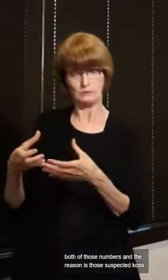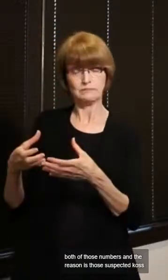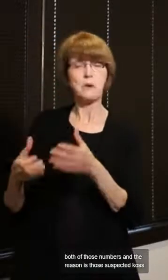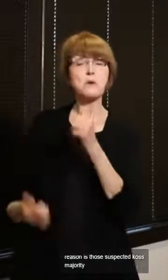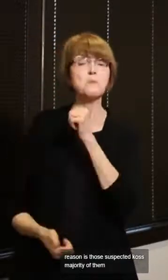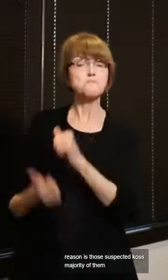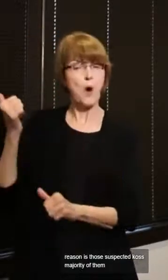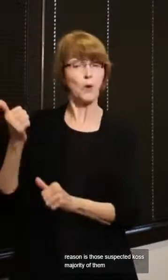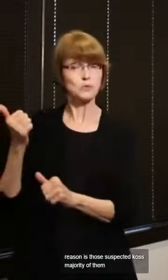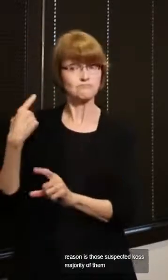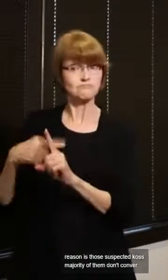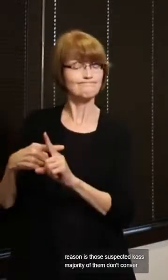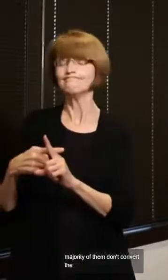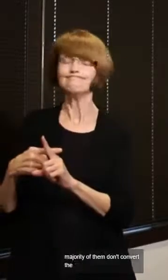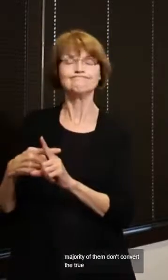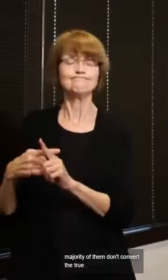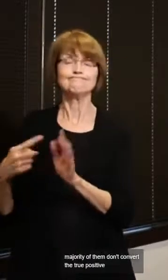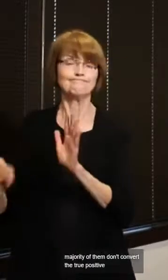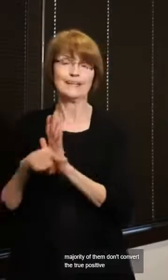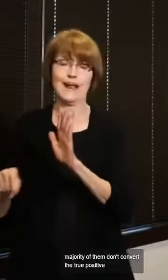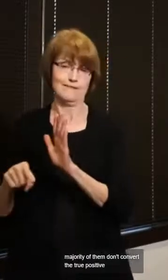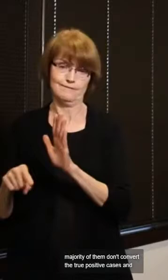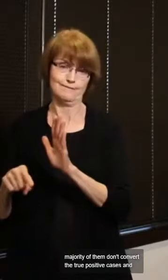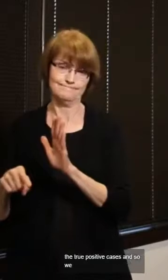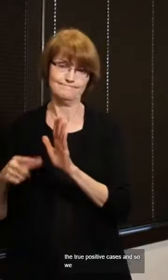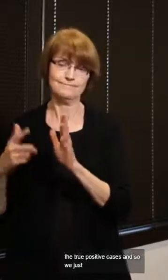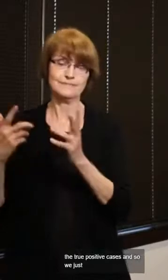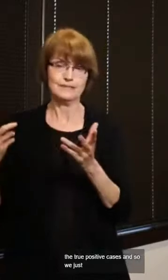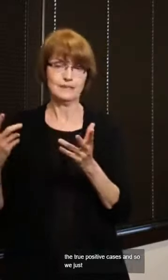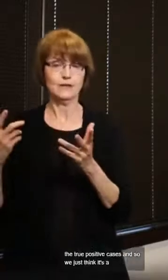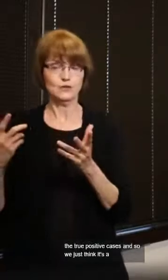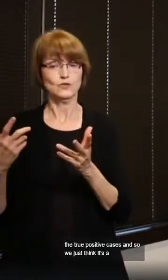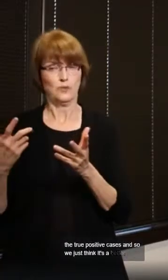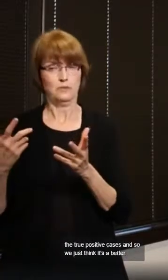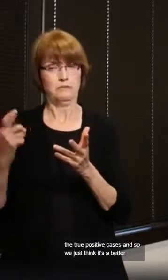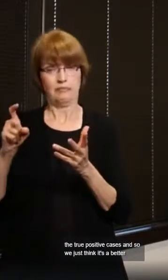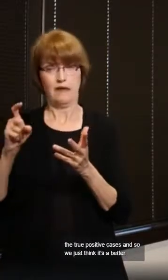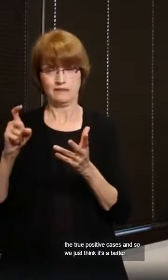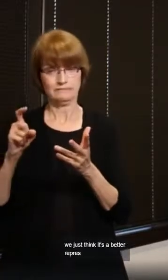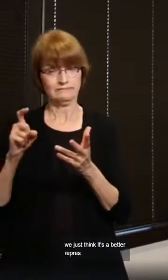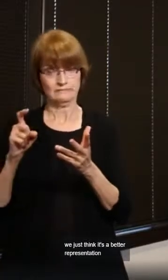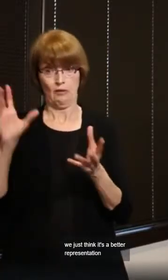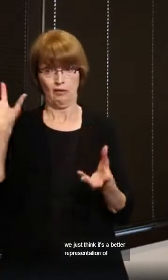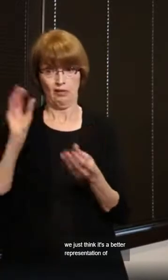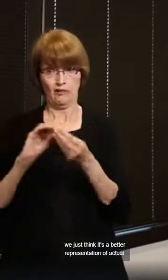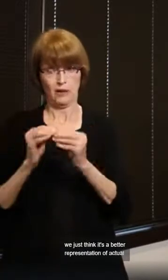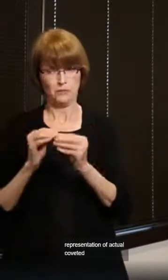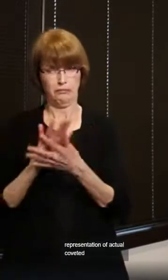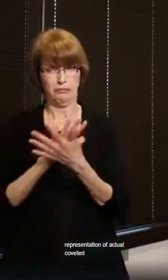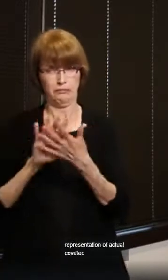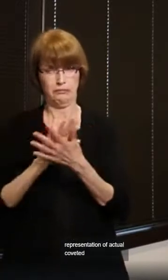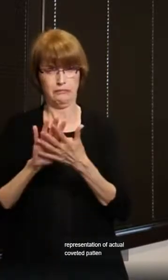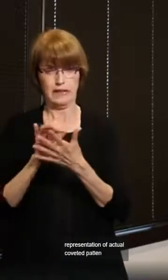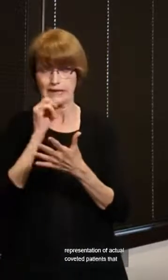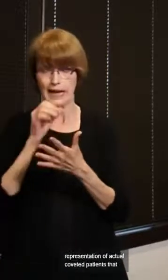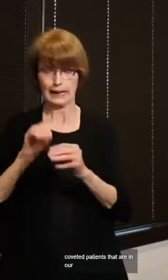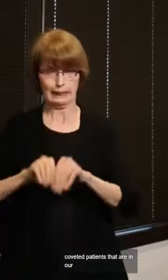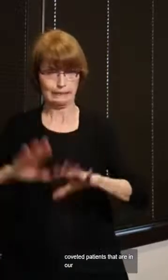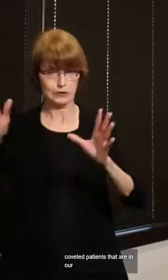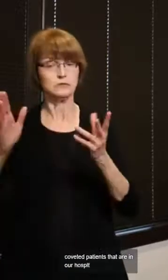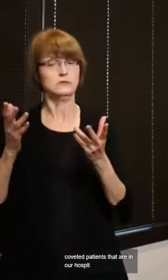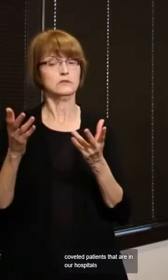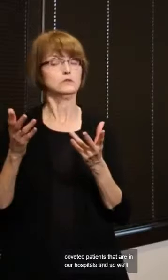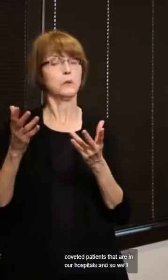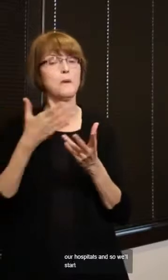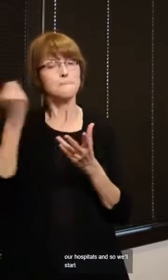majority of them don't convert to true positive cases. And so we just think it's a better representation of actual COVID patients that are in our hospitals.